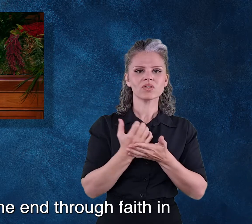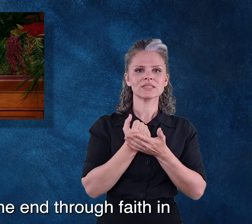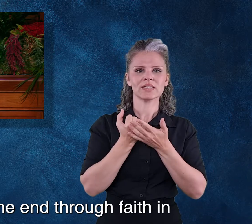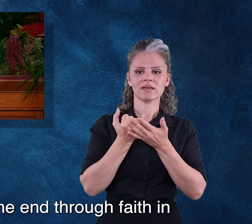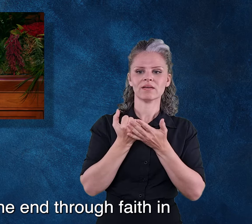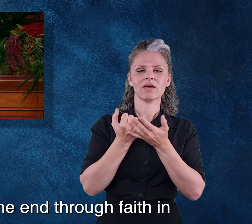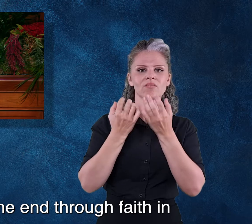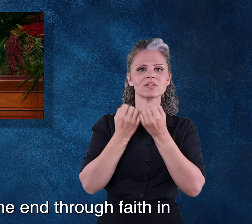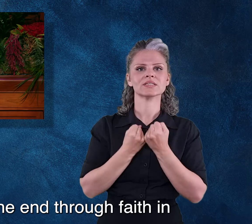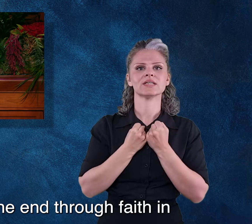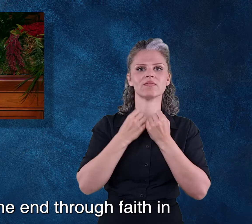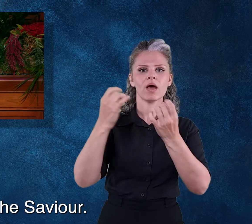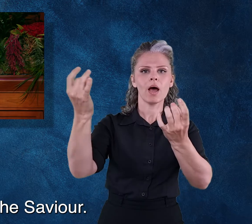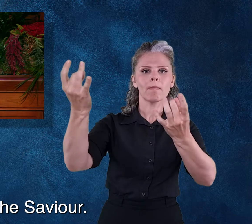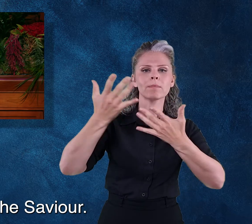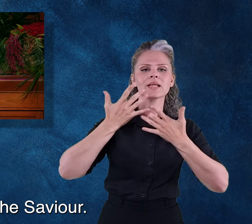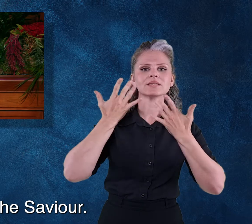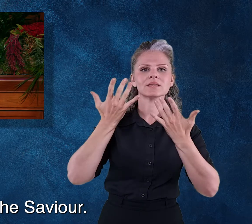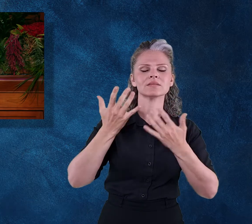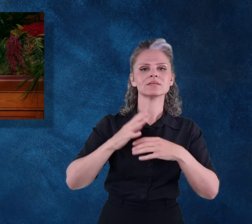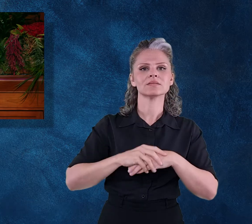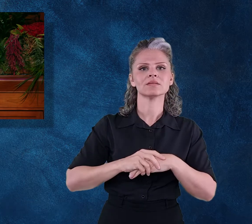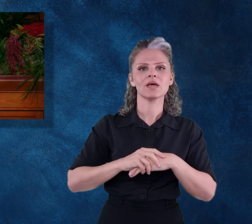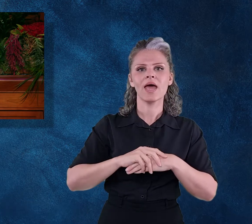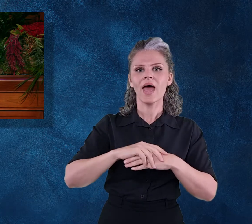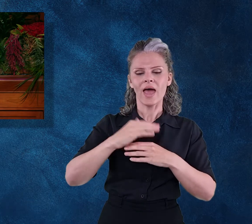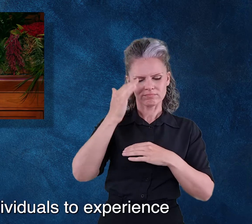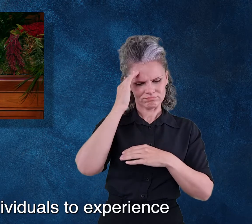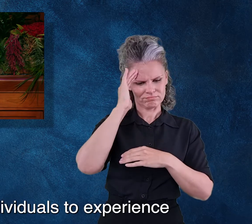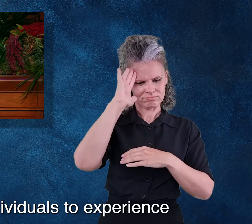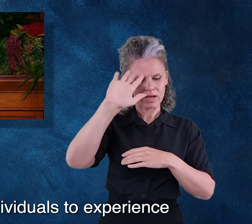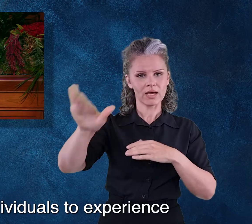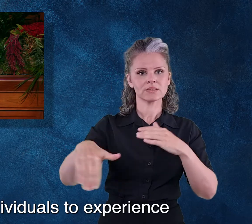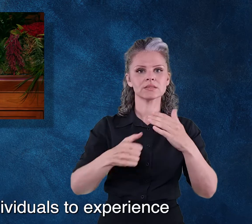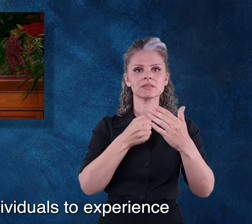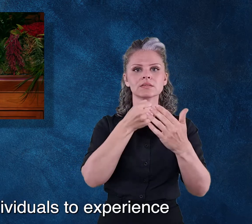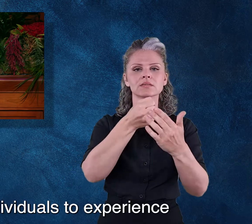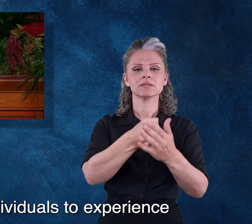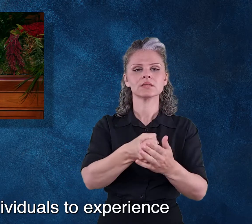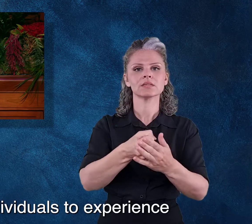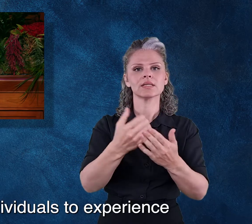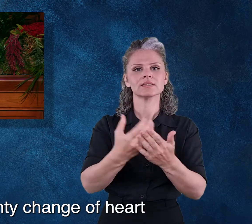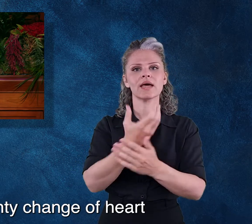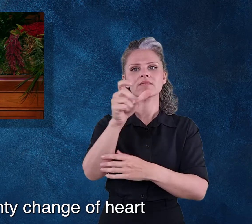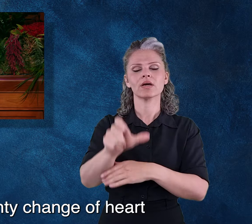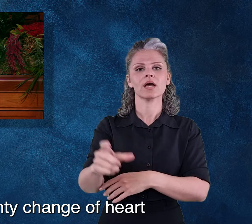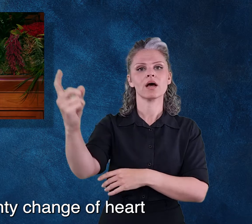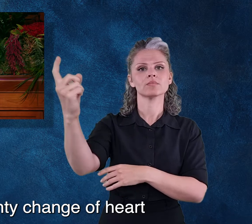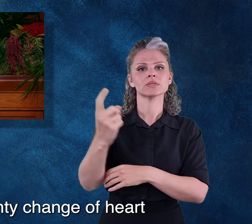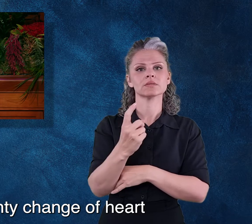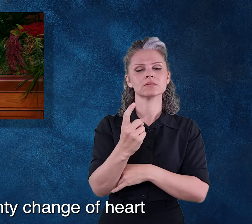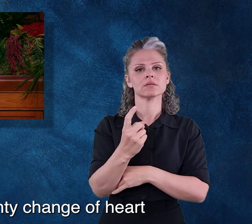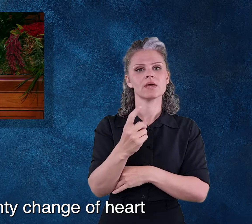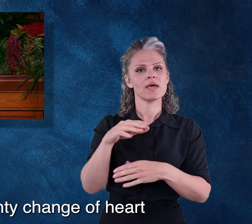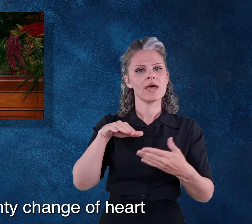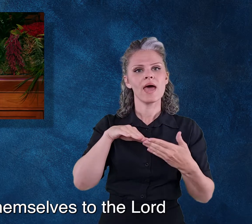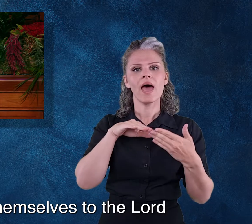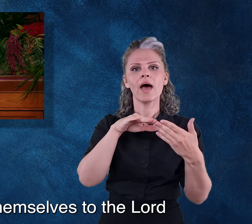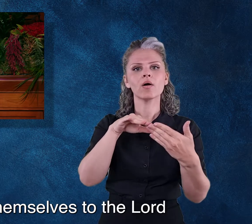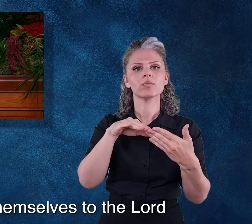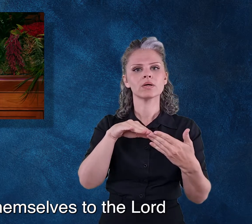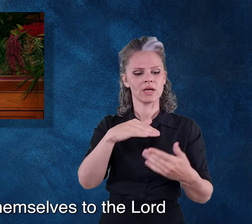endure to the end through faith in the Savior. Helping individuals to experience the mighty change of heart